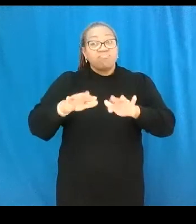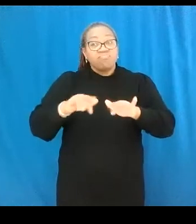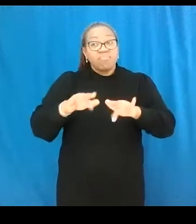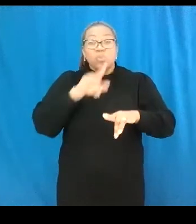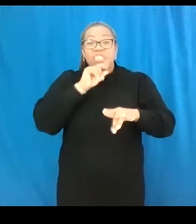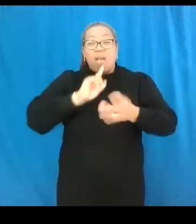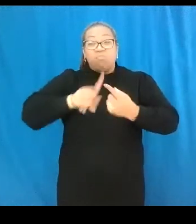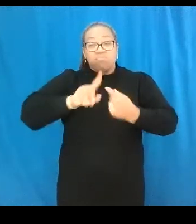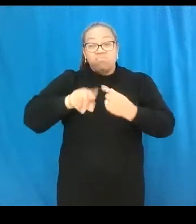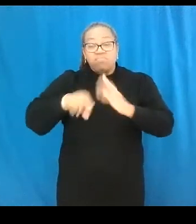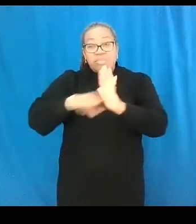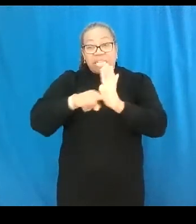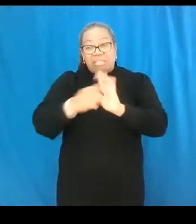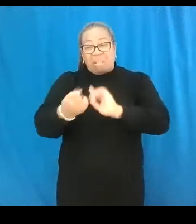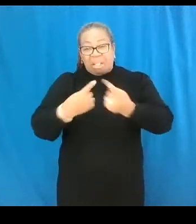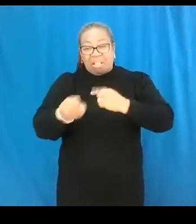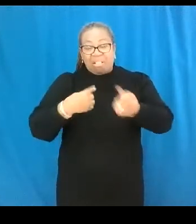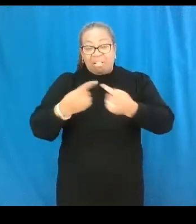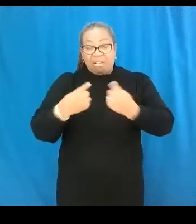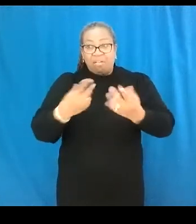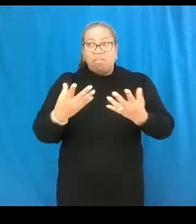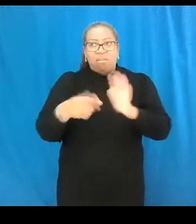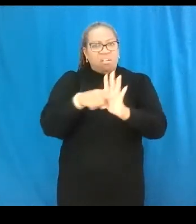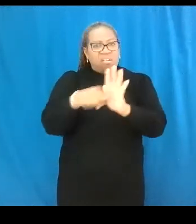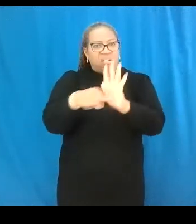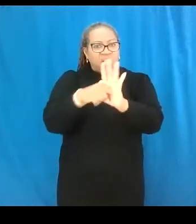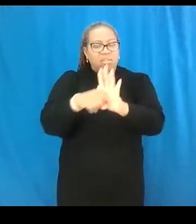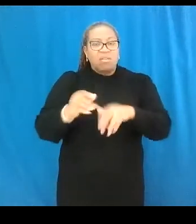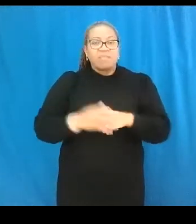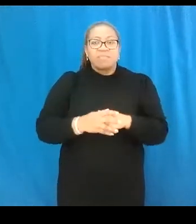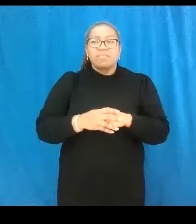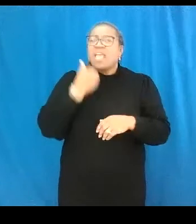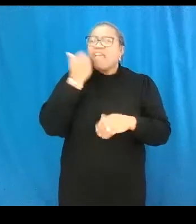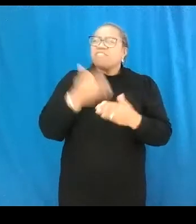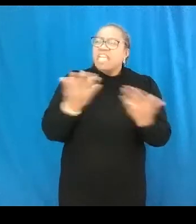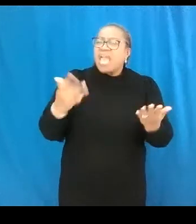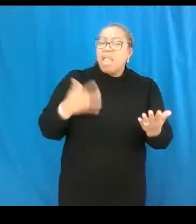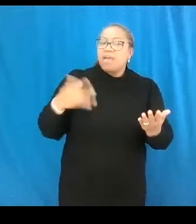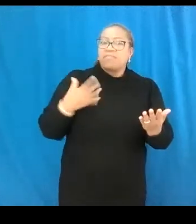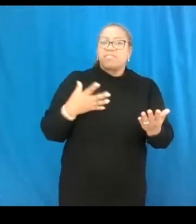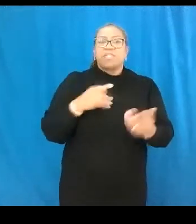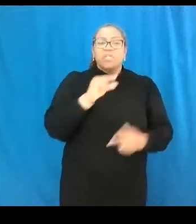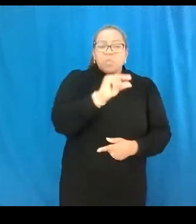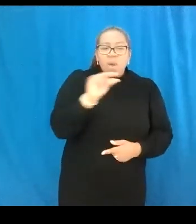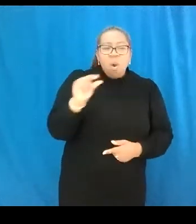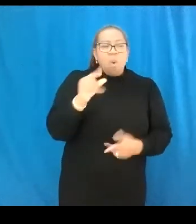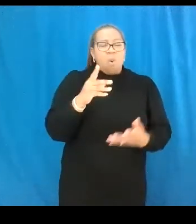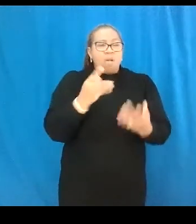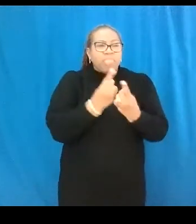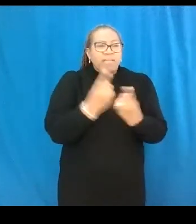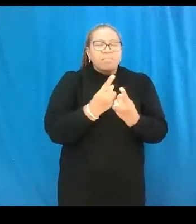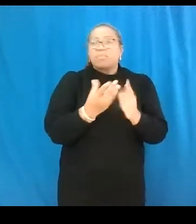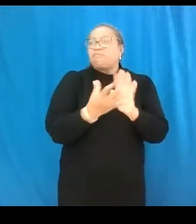said our everyday life is filled with small acts of retaliation, such as gossiping about a colleague